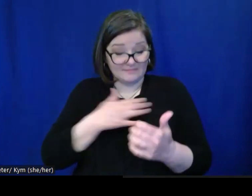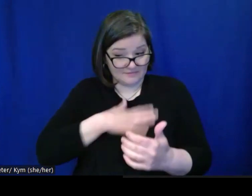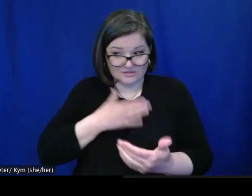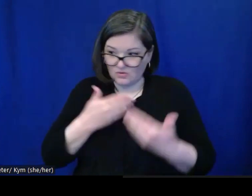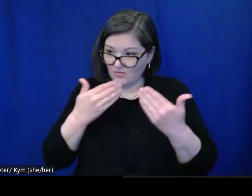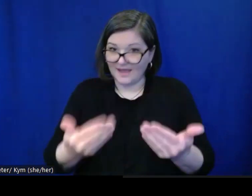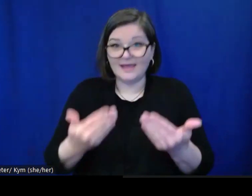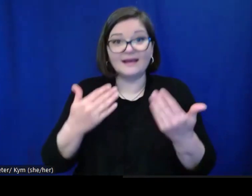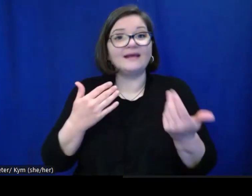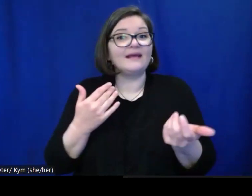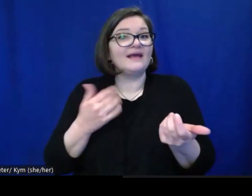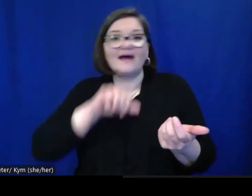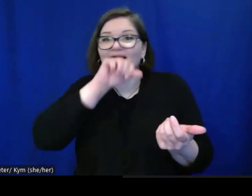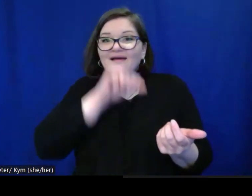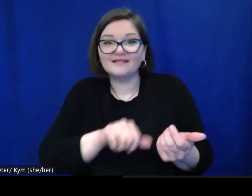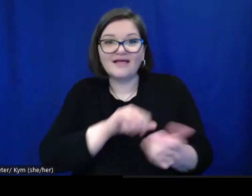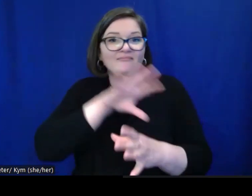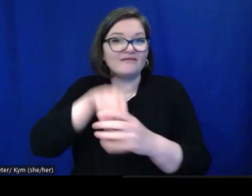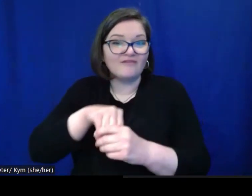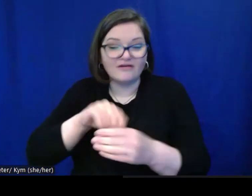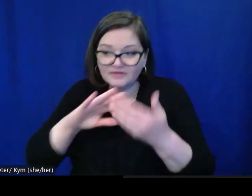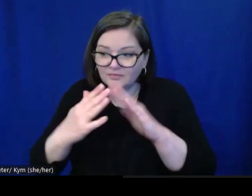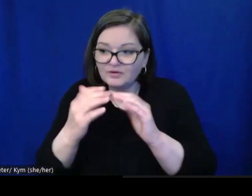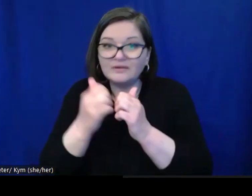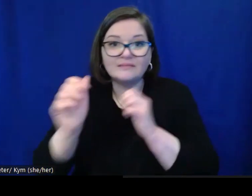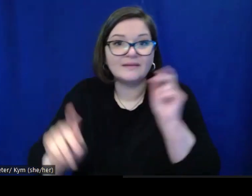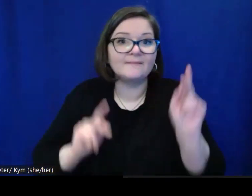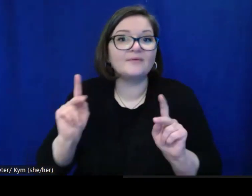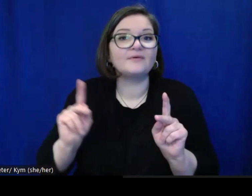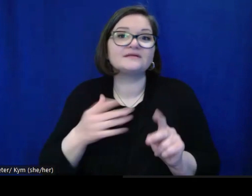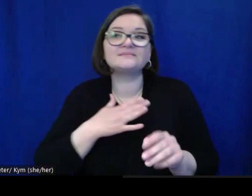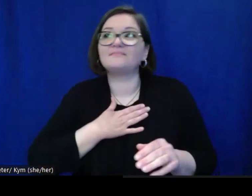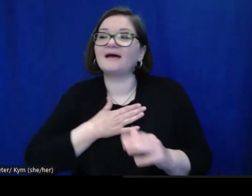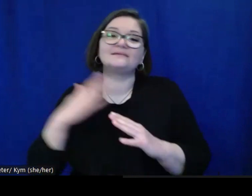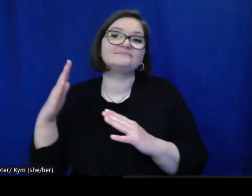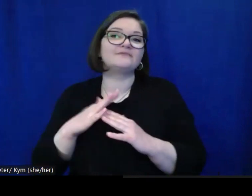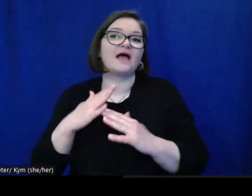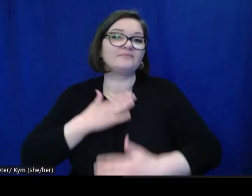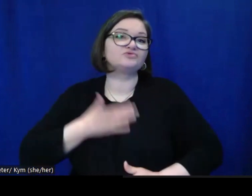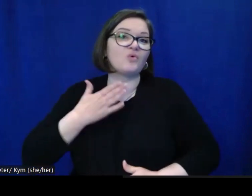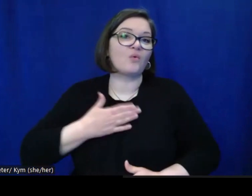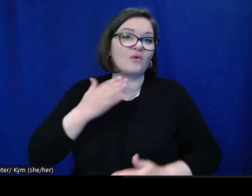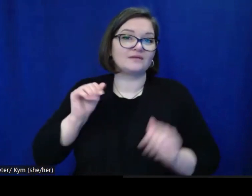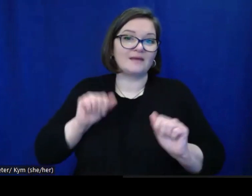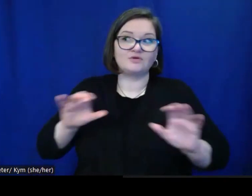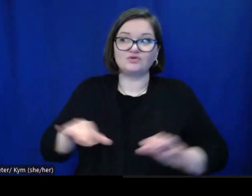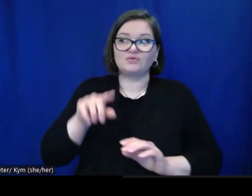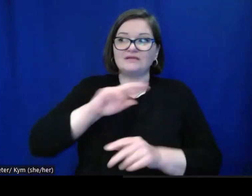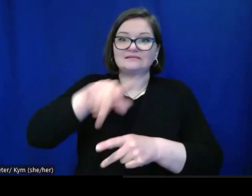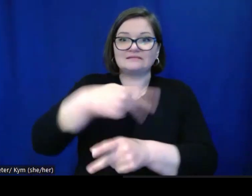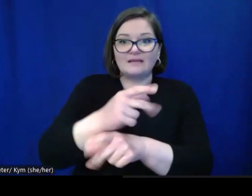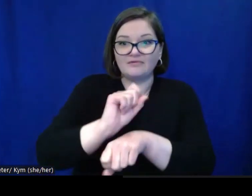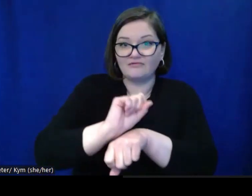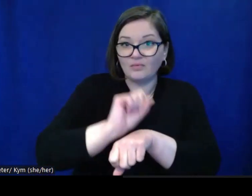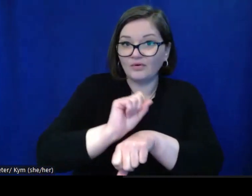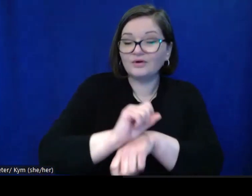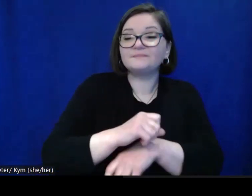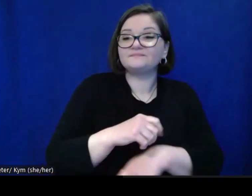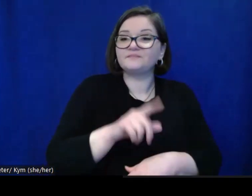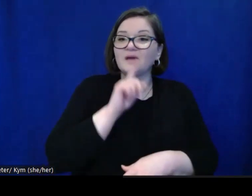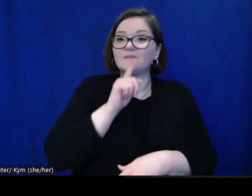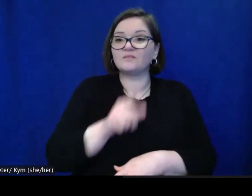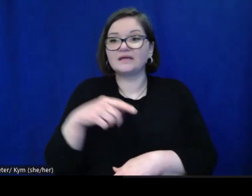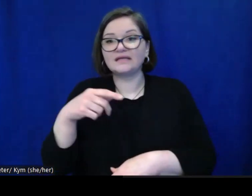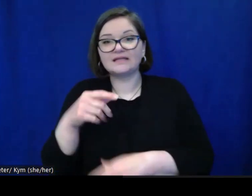I love being in community with folks. It is my greatest joy to be able to do this type of work. I'm so